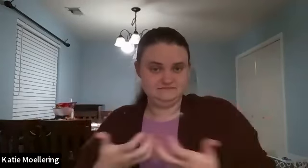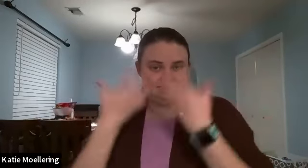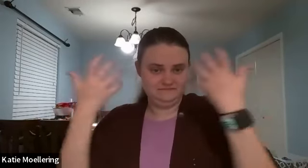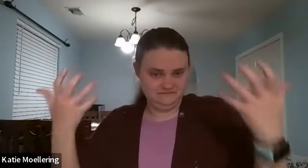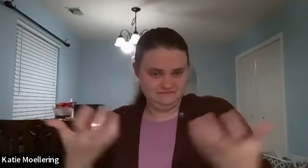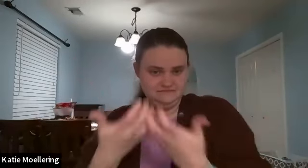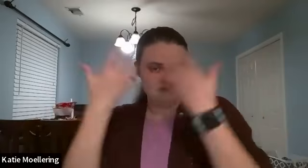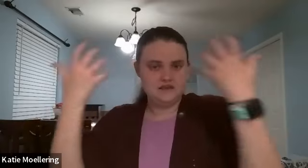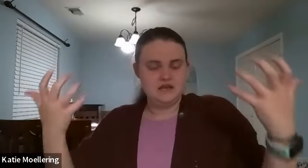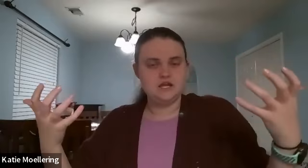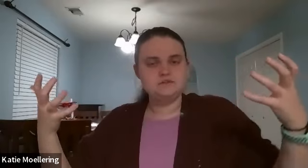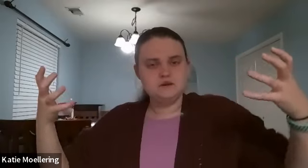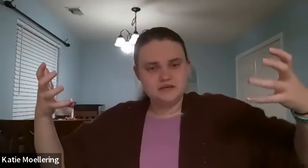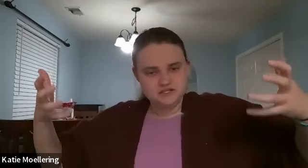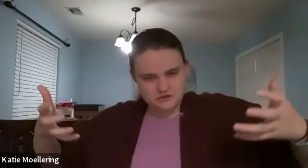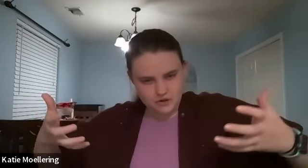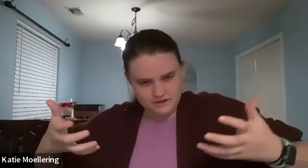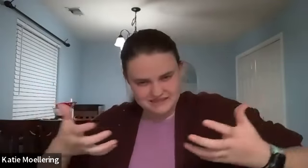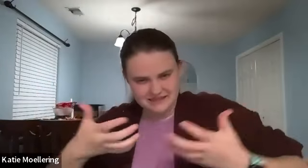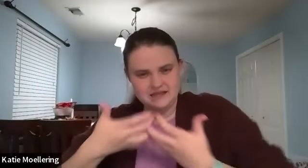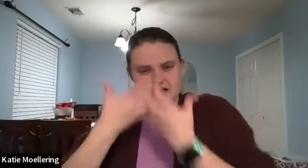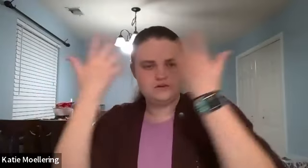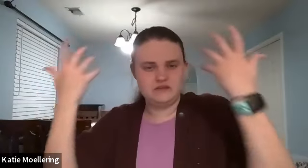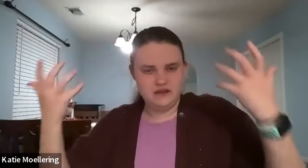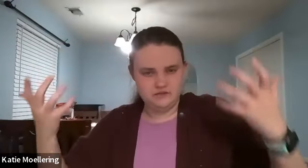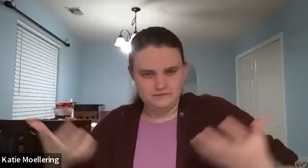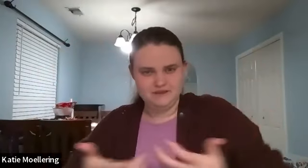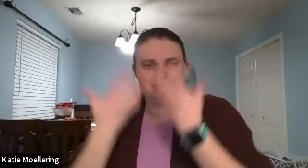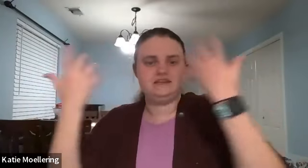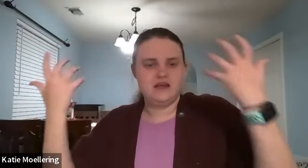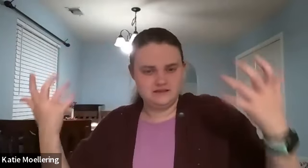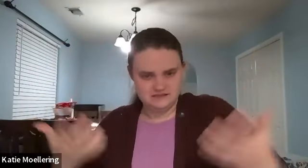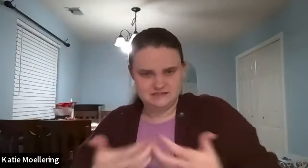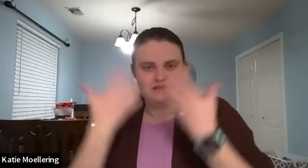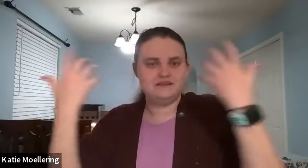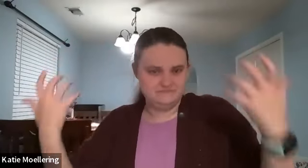And you almost want to make sure they're going together, like how they're mixing. Yeah, salad.